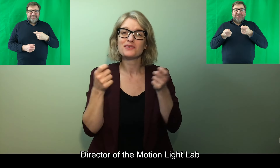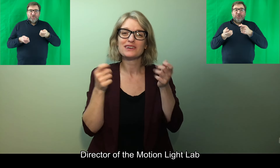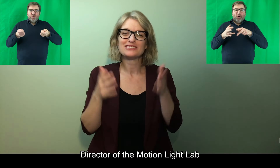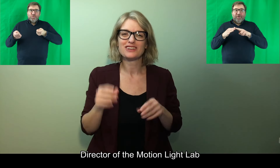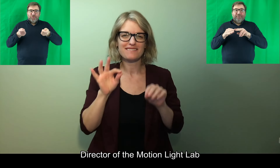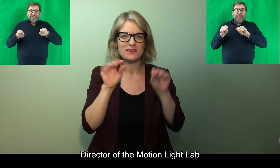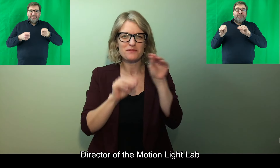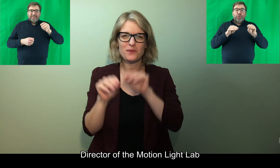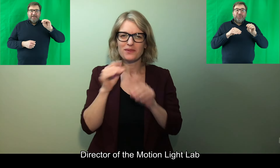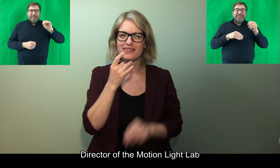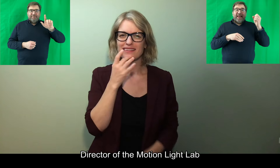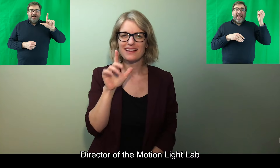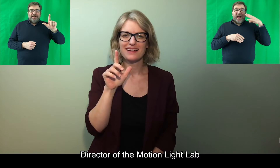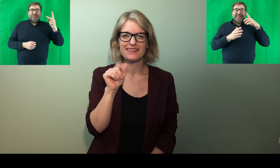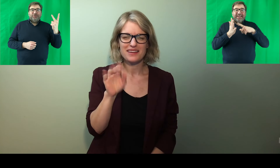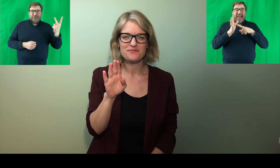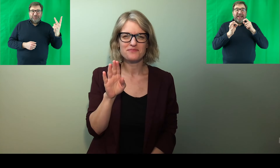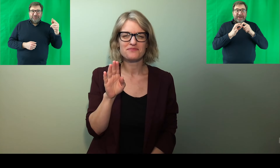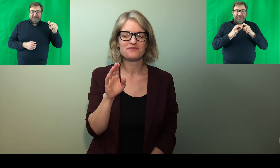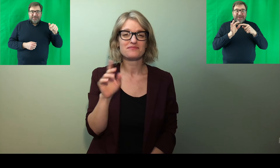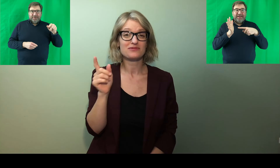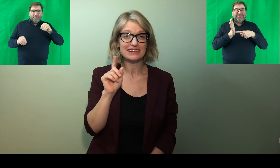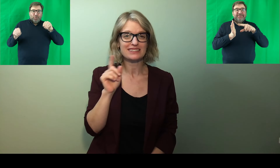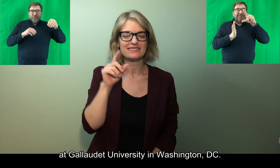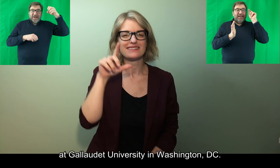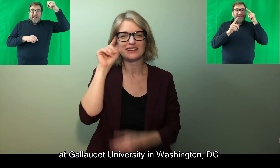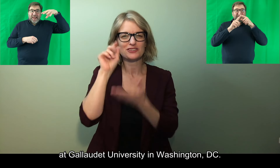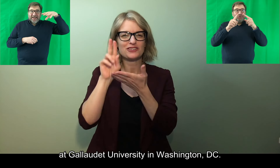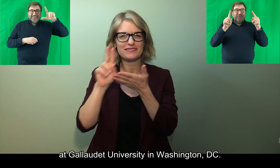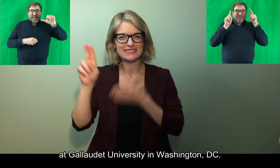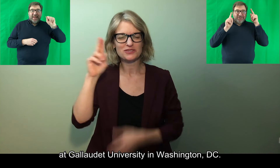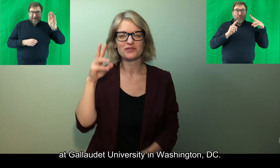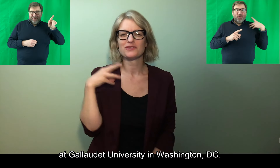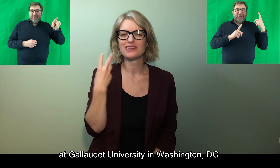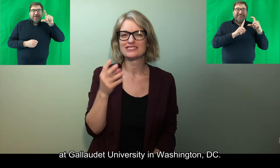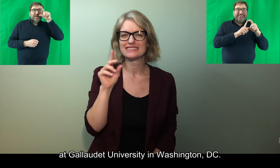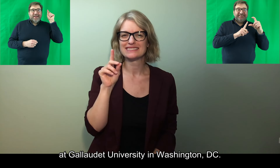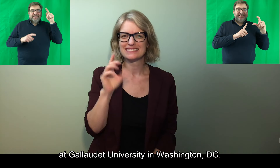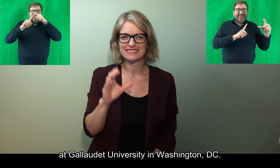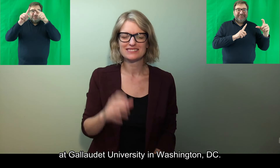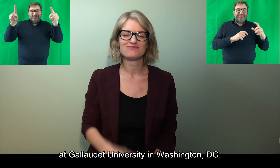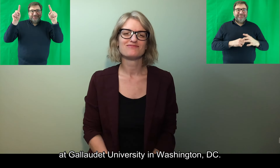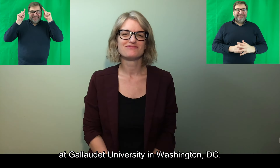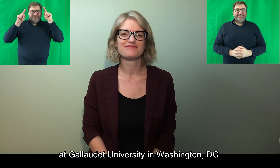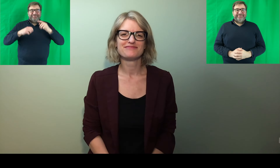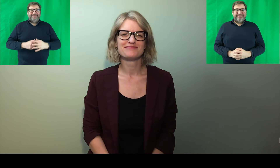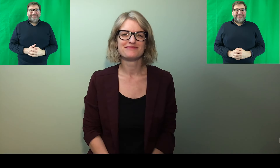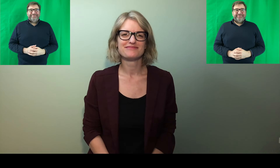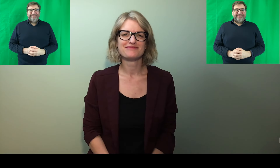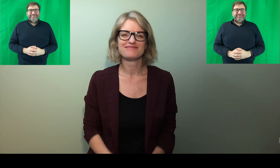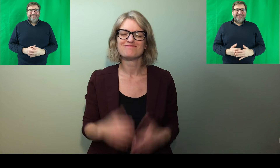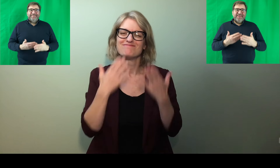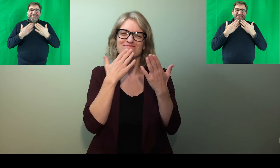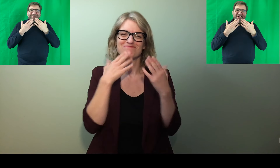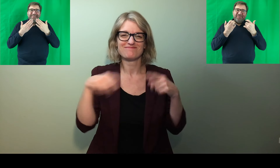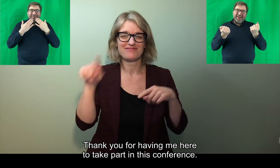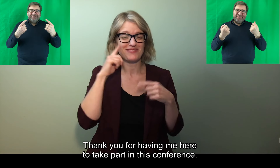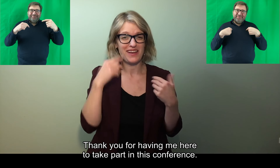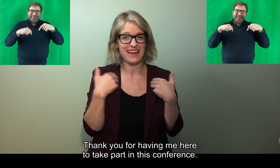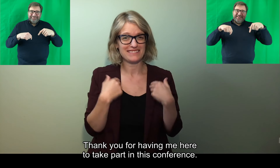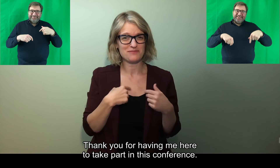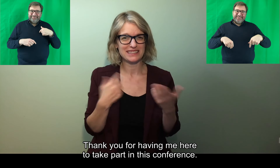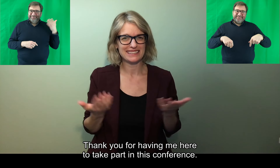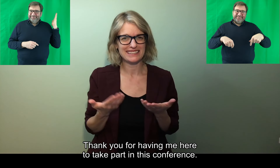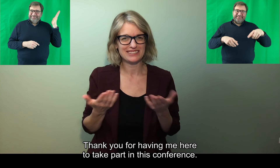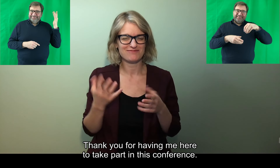Director of the Motion Light Lab at Gallaudet University in Washington, D.C. Thank you